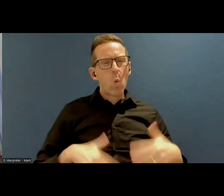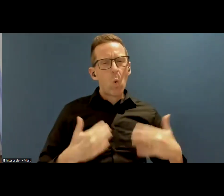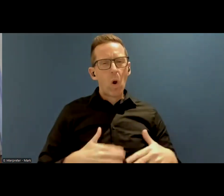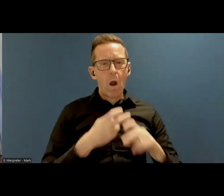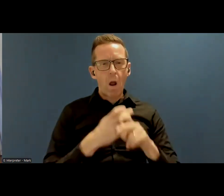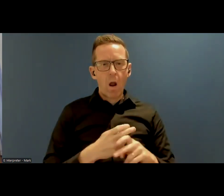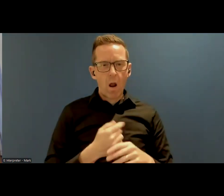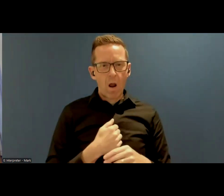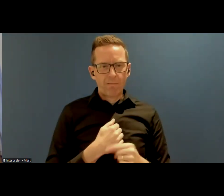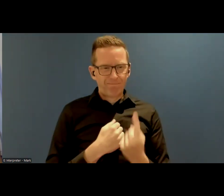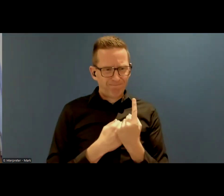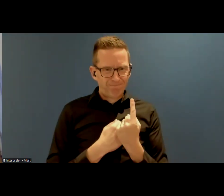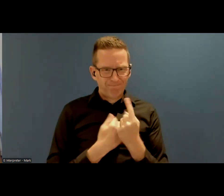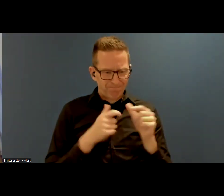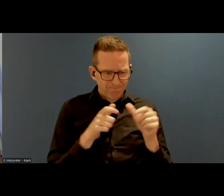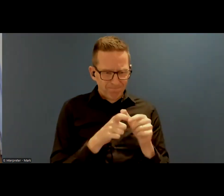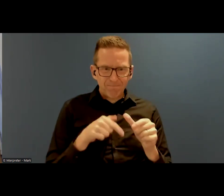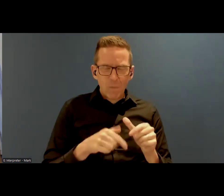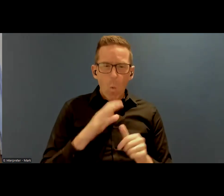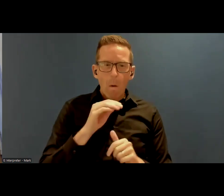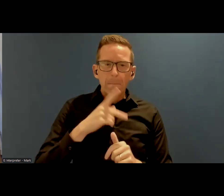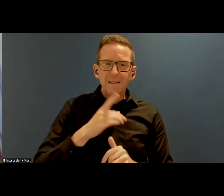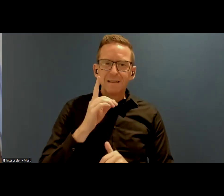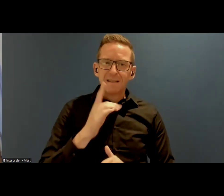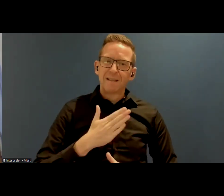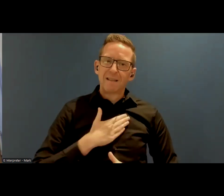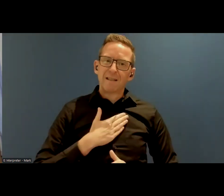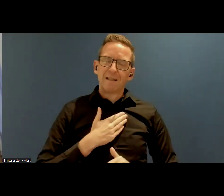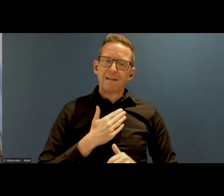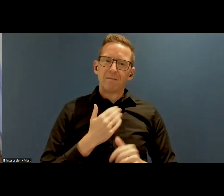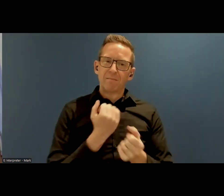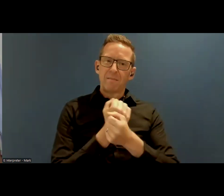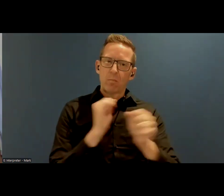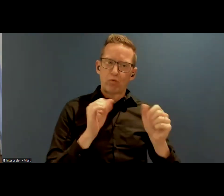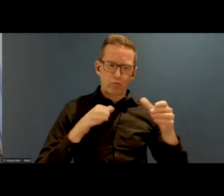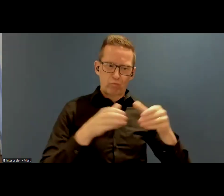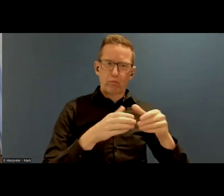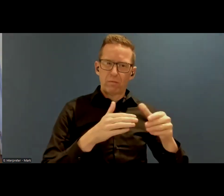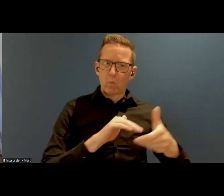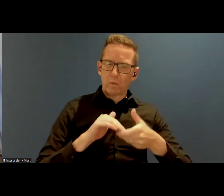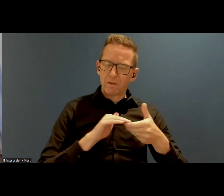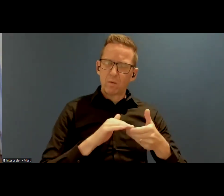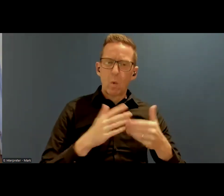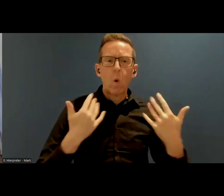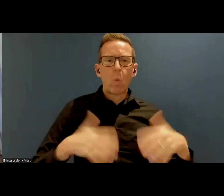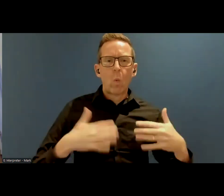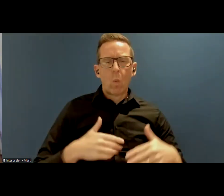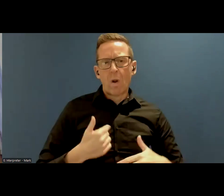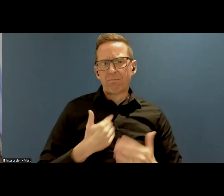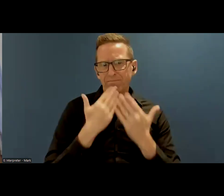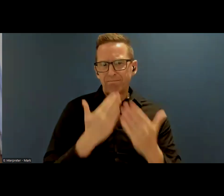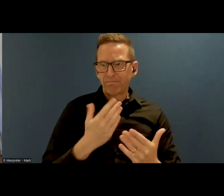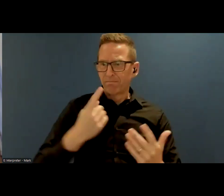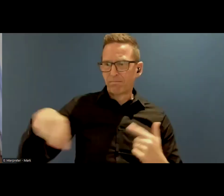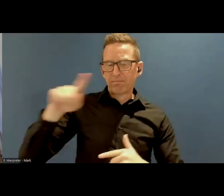small OPD, which Liberation is. So it's been hugely encouraging to have had international support